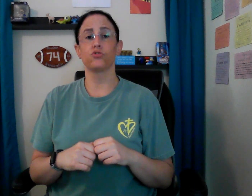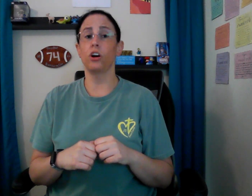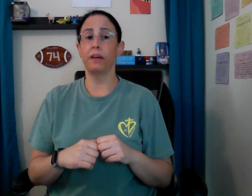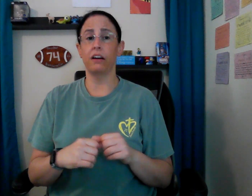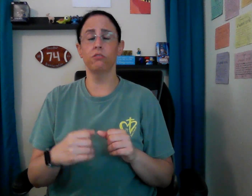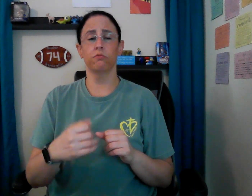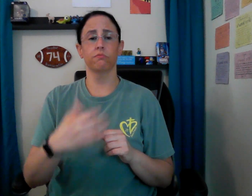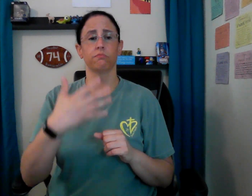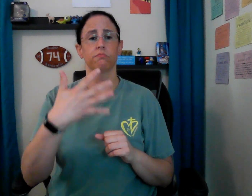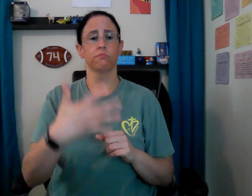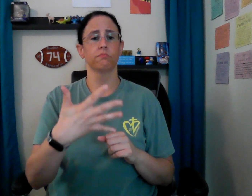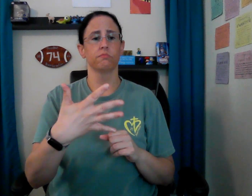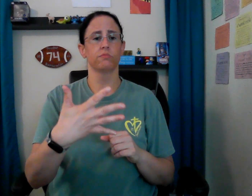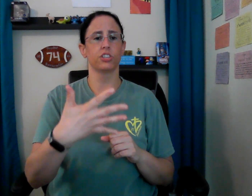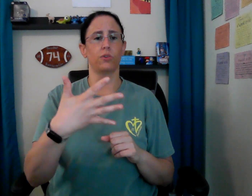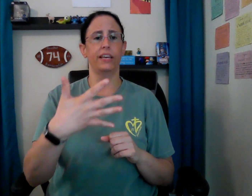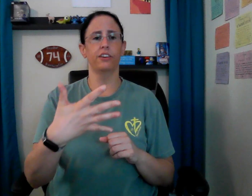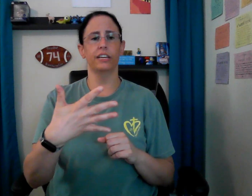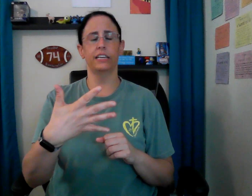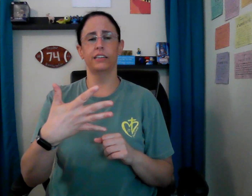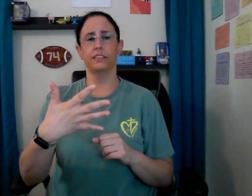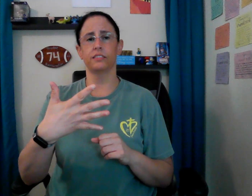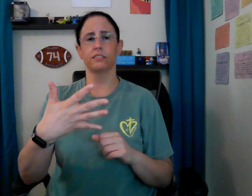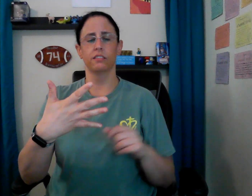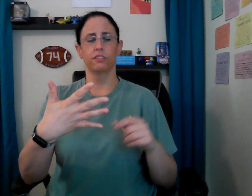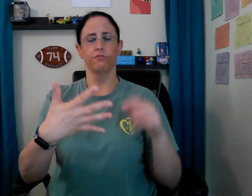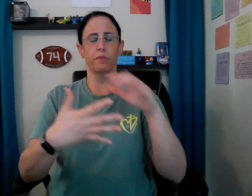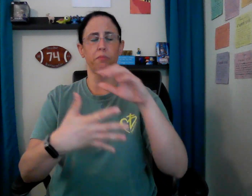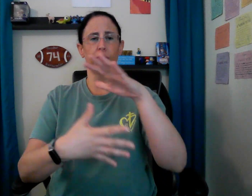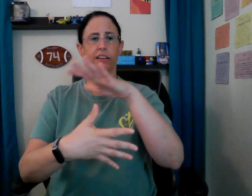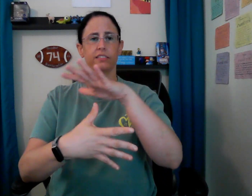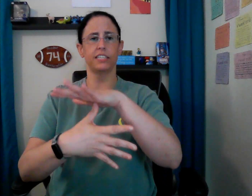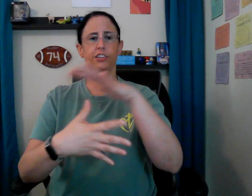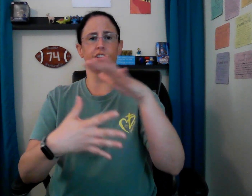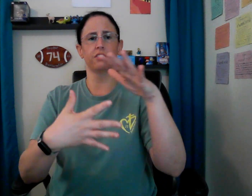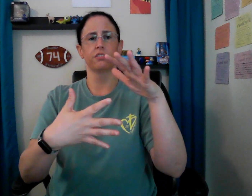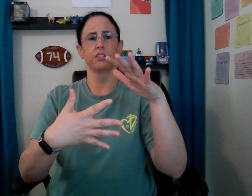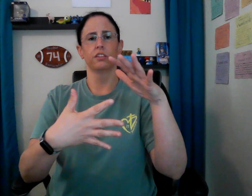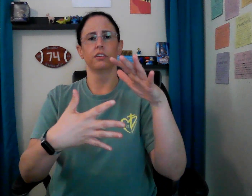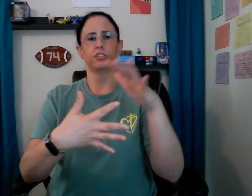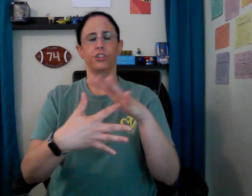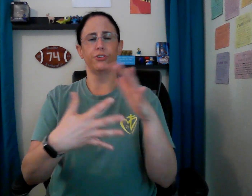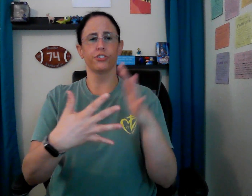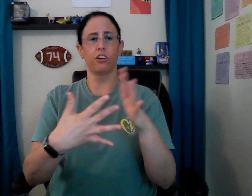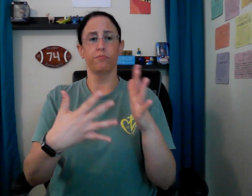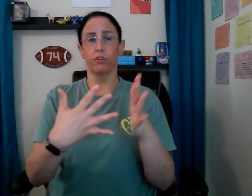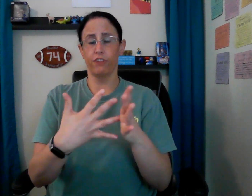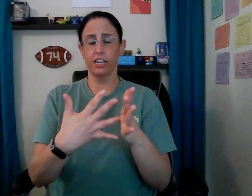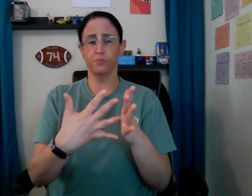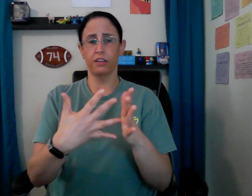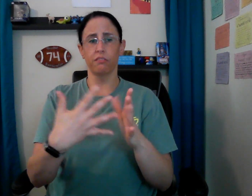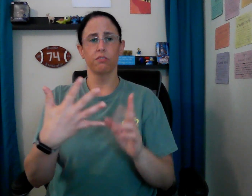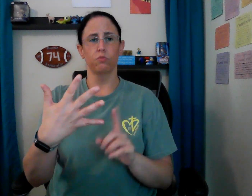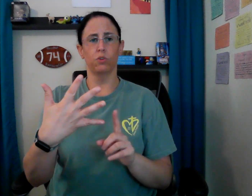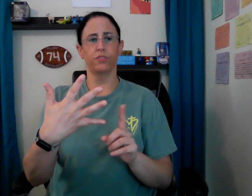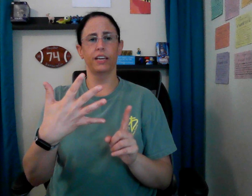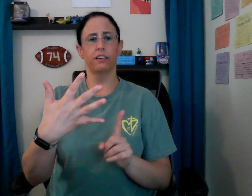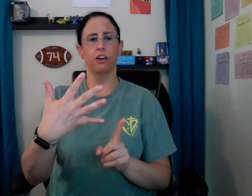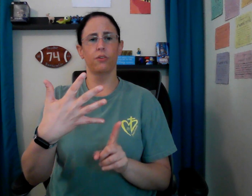Drop out. So here is, remember we had senior, junior, sophomore, freshman. Well, think,